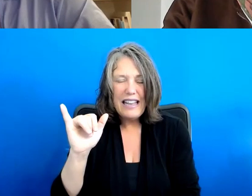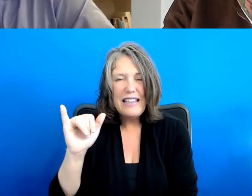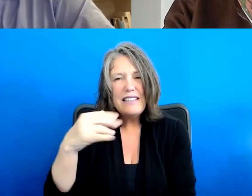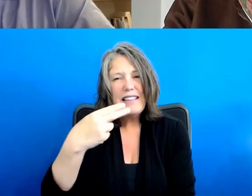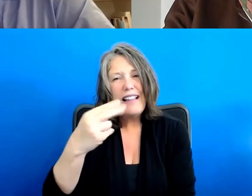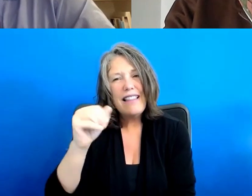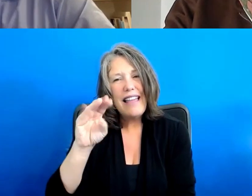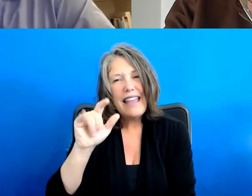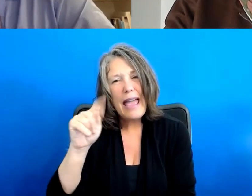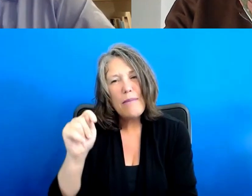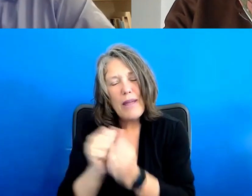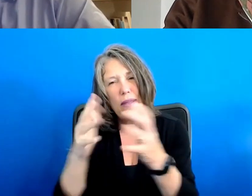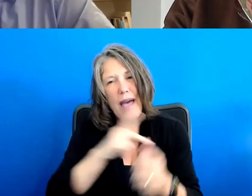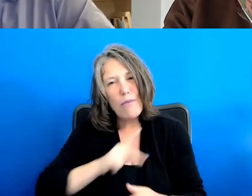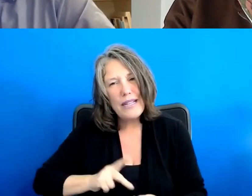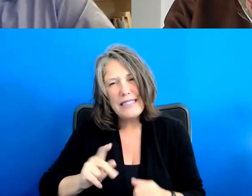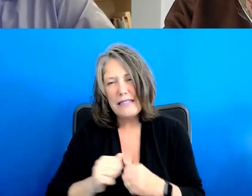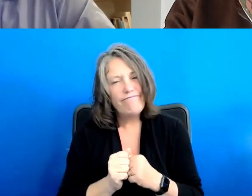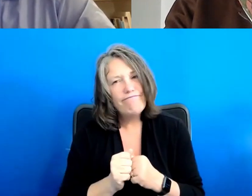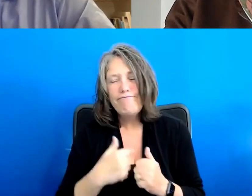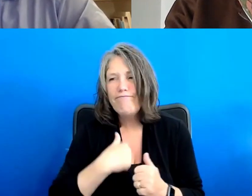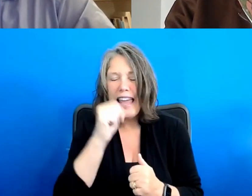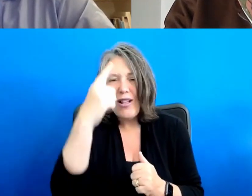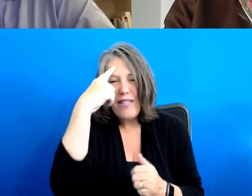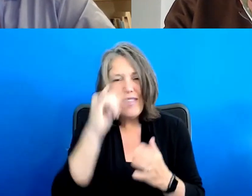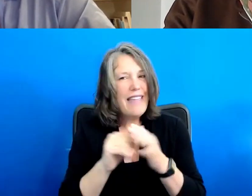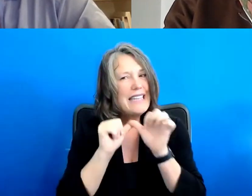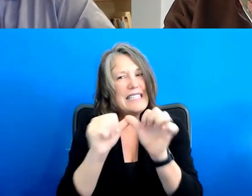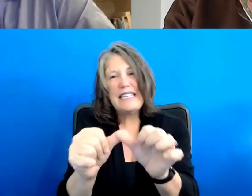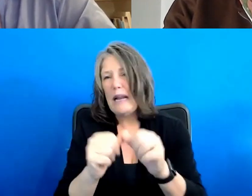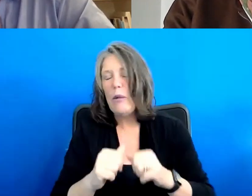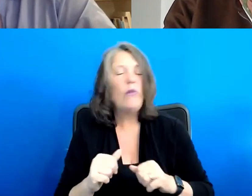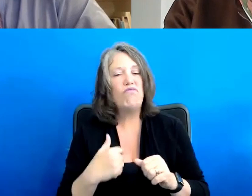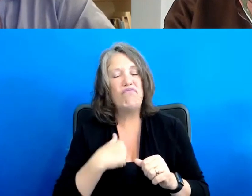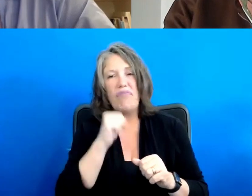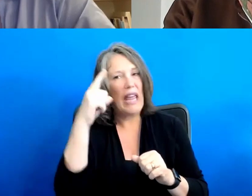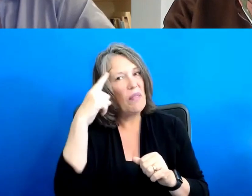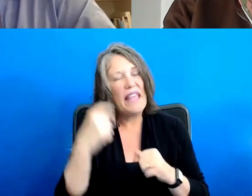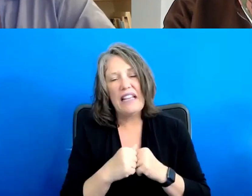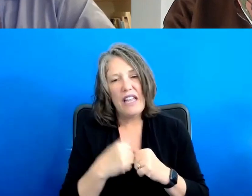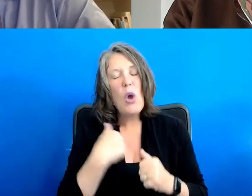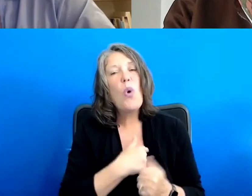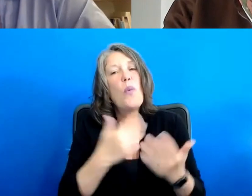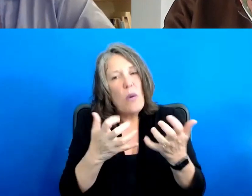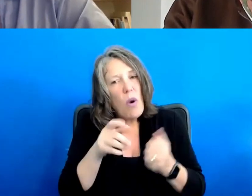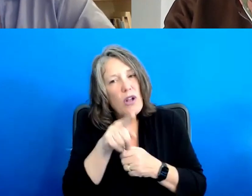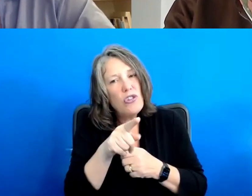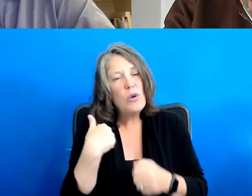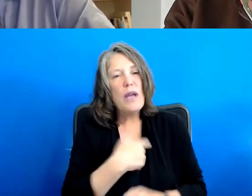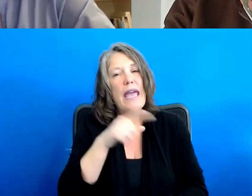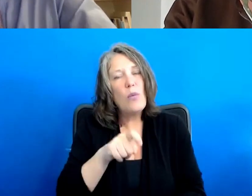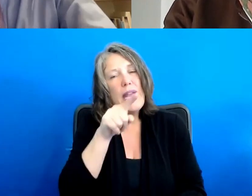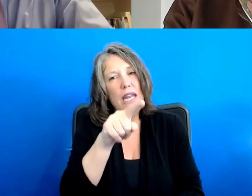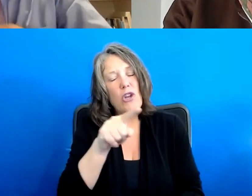prince. I don't think it's sustainable. It really, we want you and we need you at the